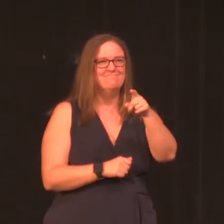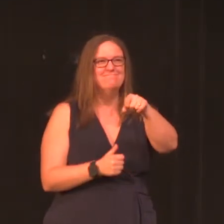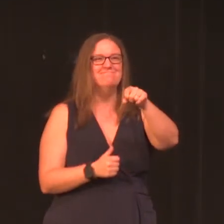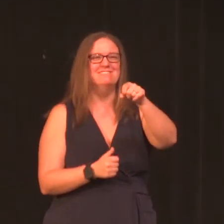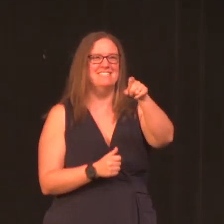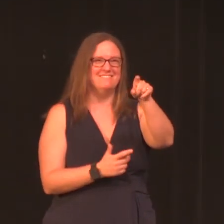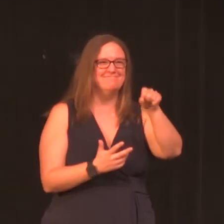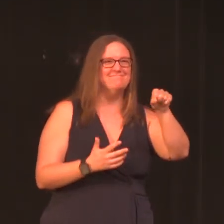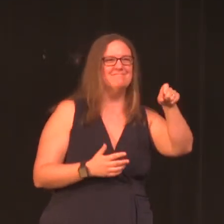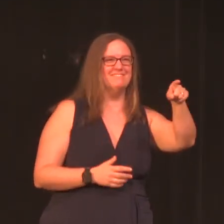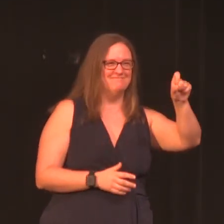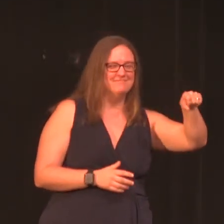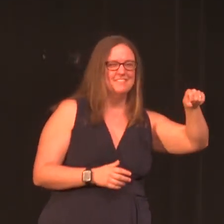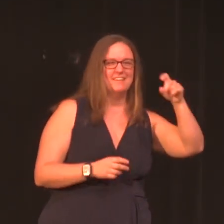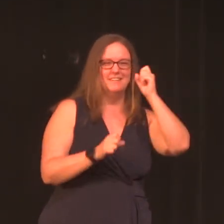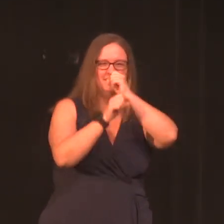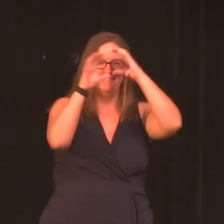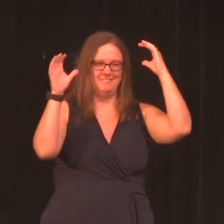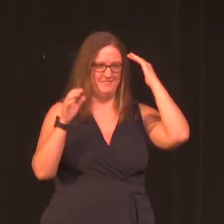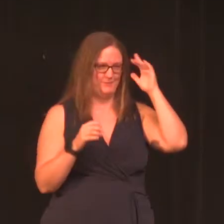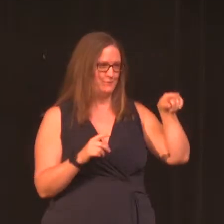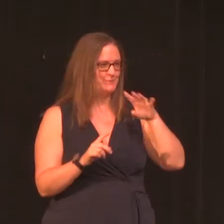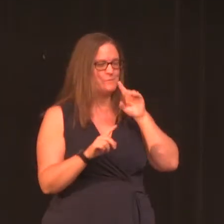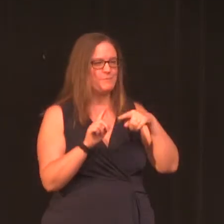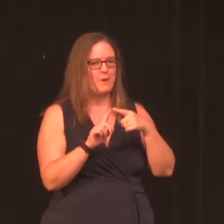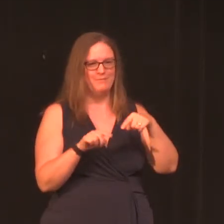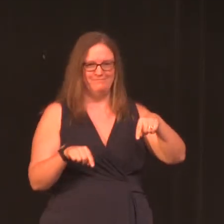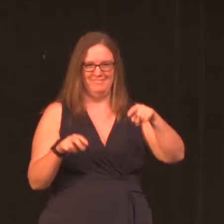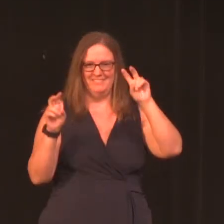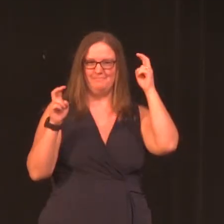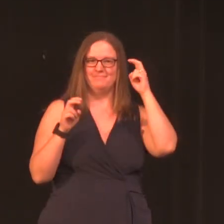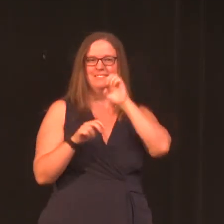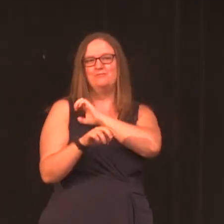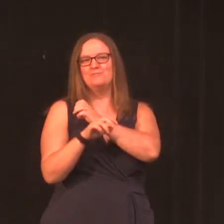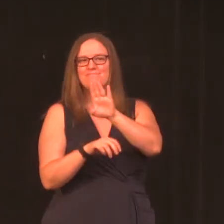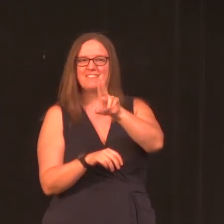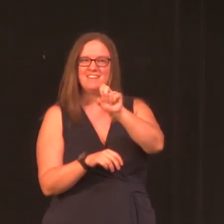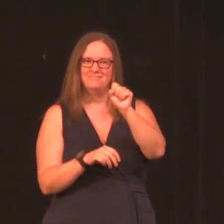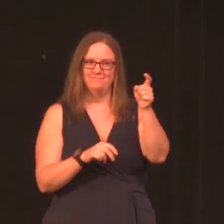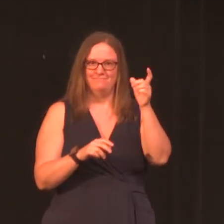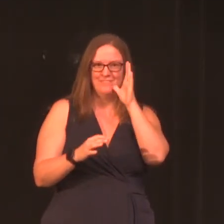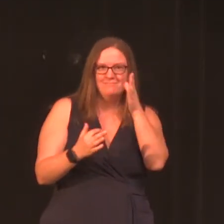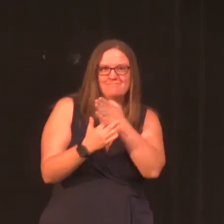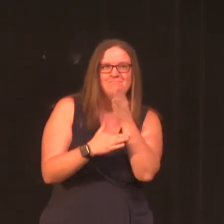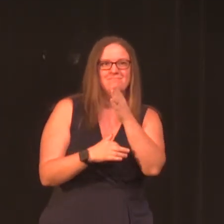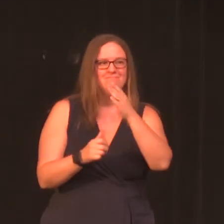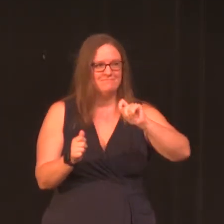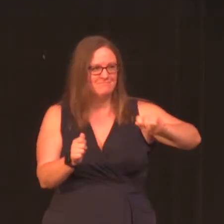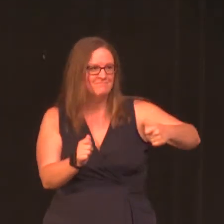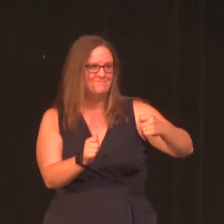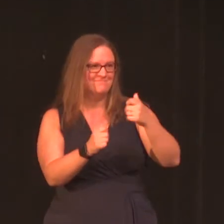A lot of what she said, I found myself agreeing with, and talking about the energy